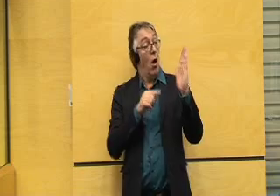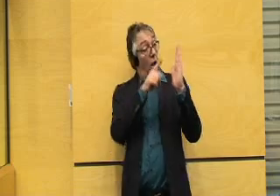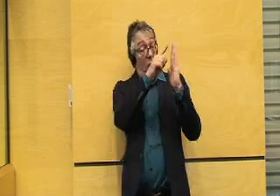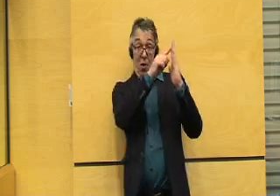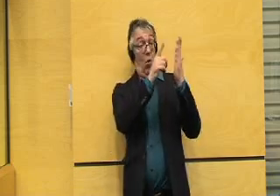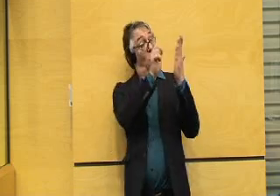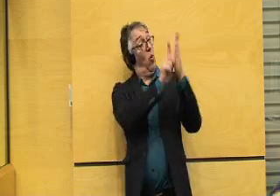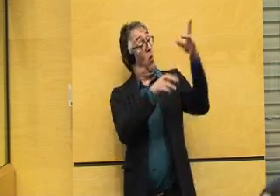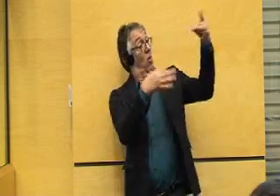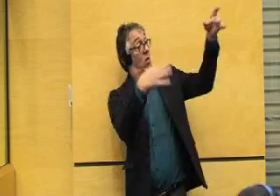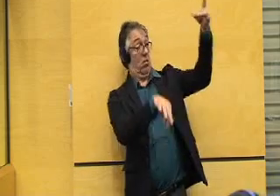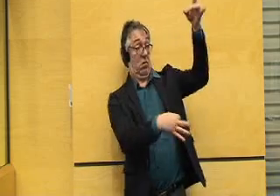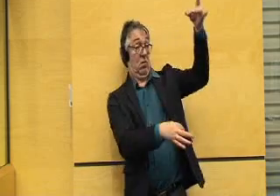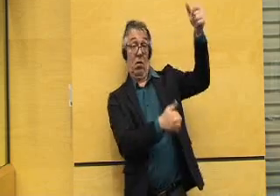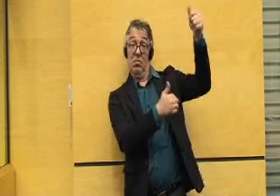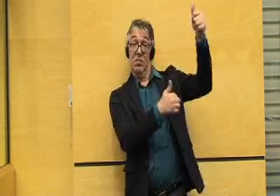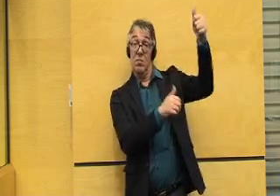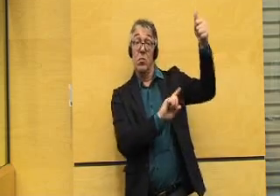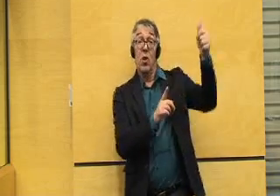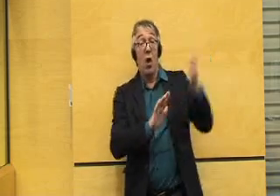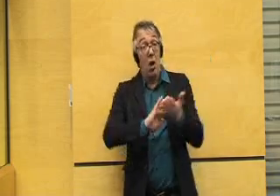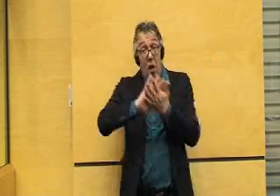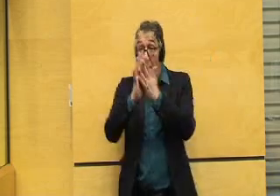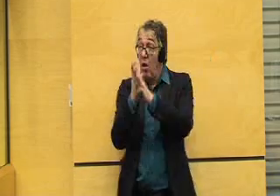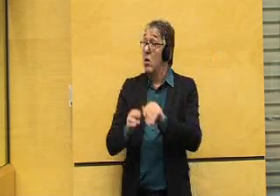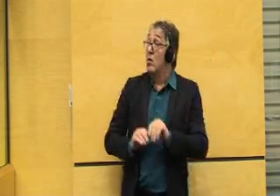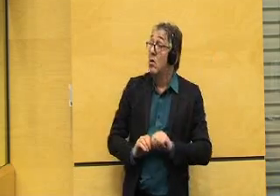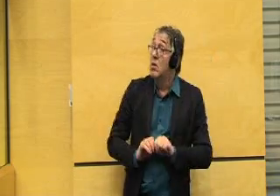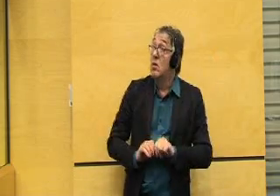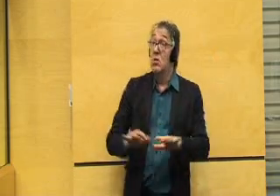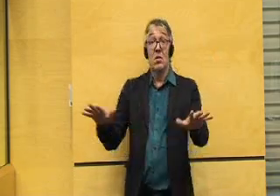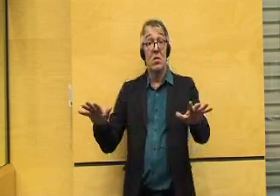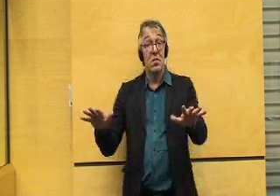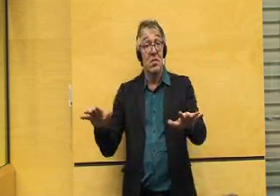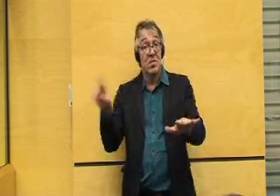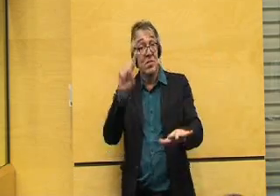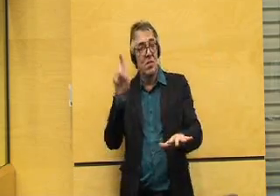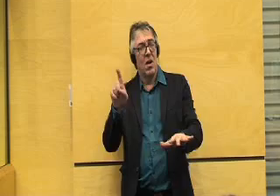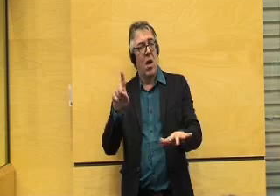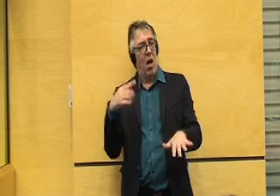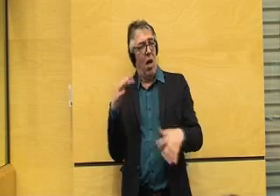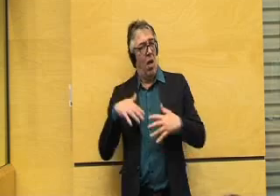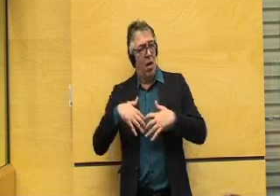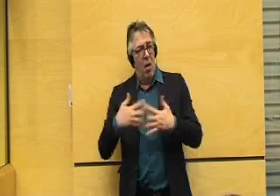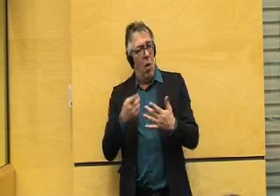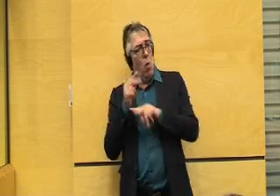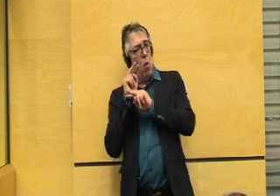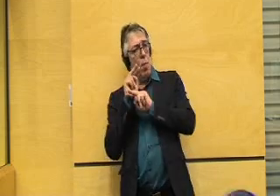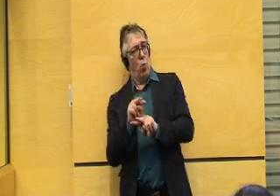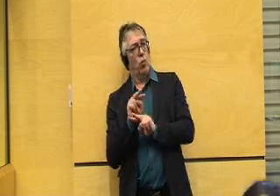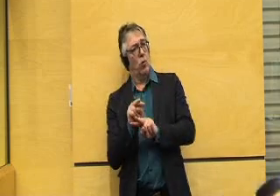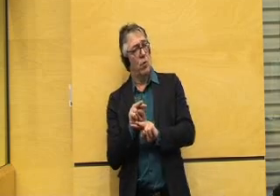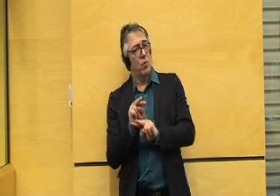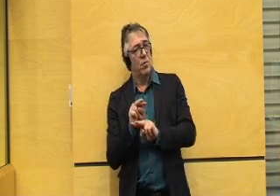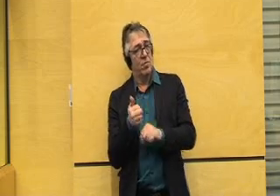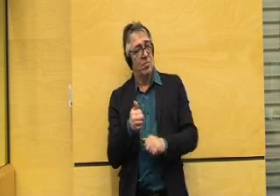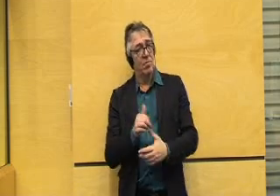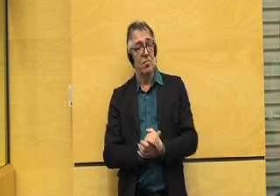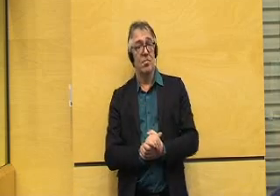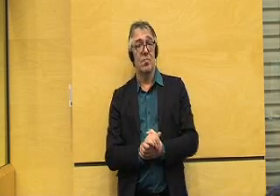sure that in fact it is being implemented. The second